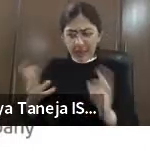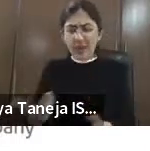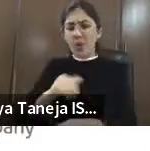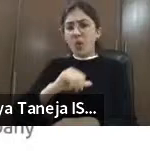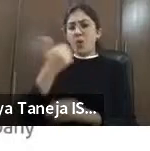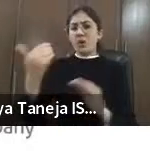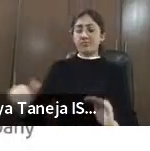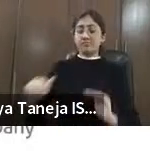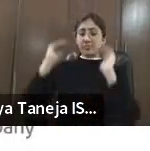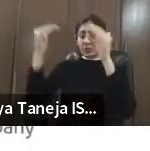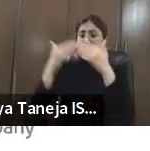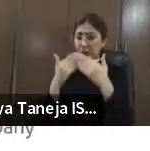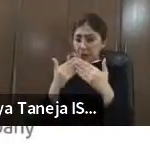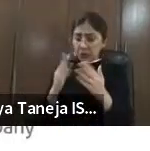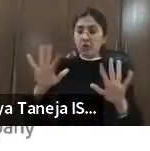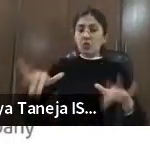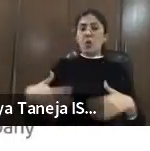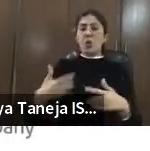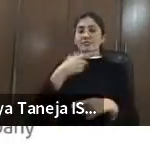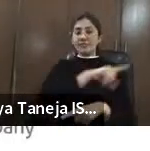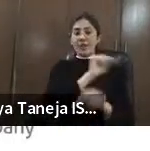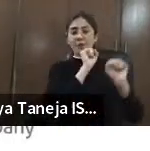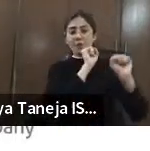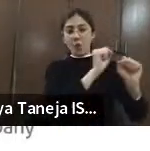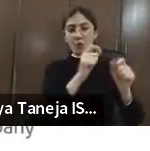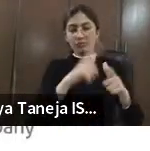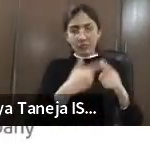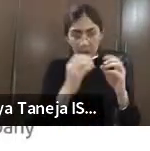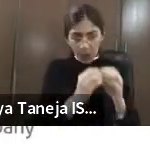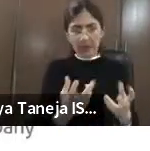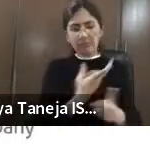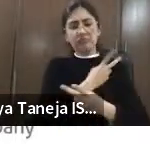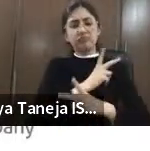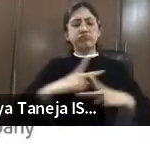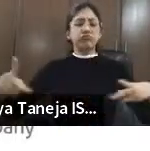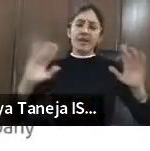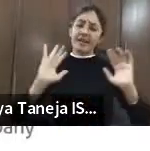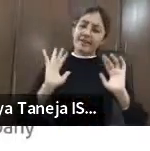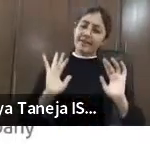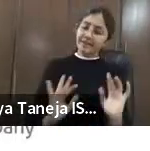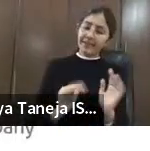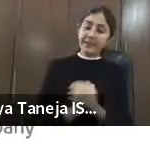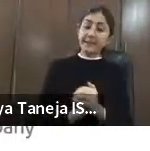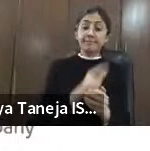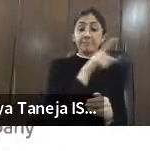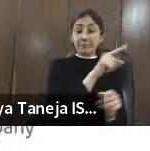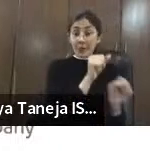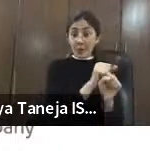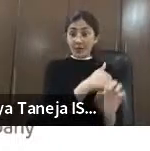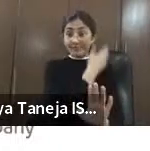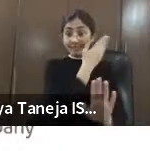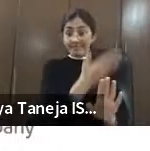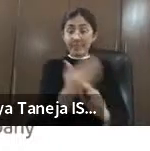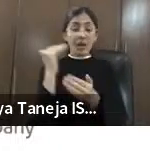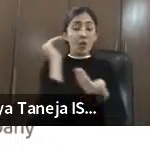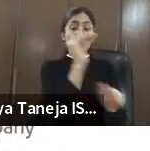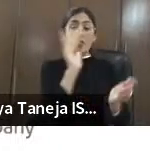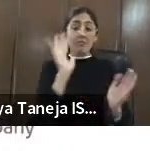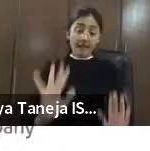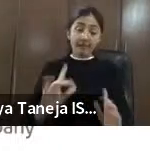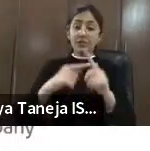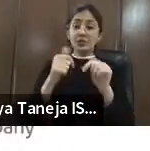self-employment. In the appreciation of his devotion, he got several awards like Jagdish Patel